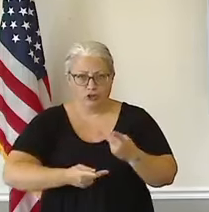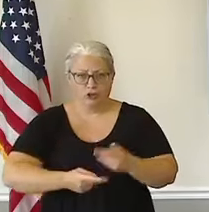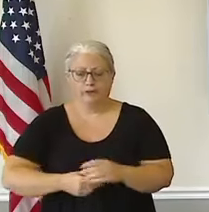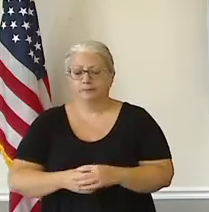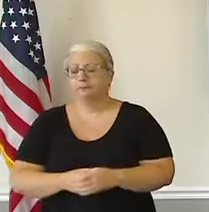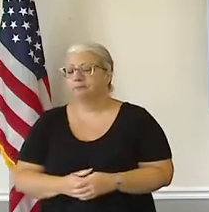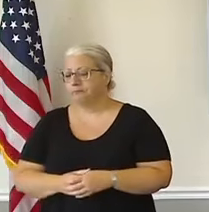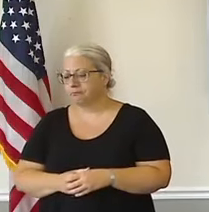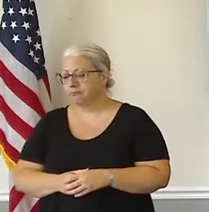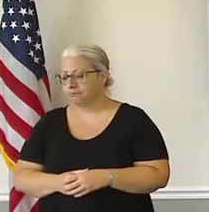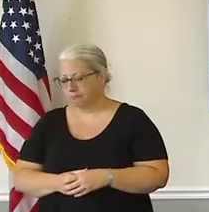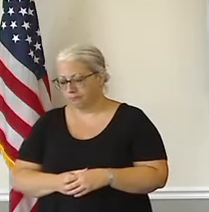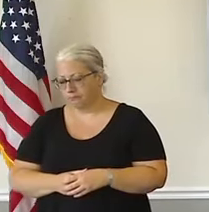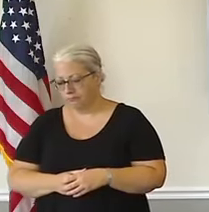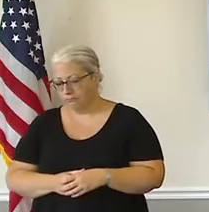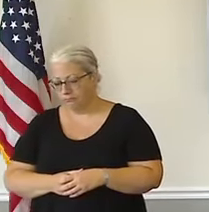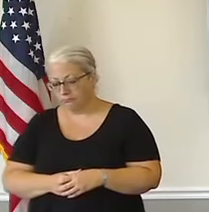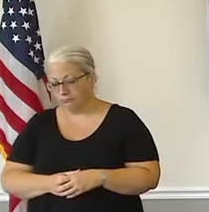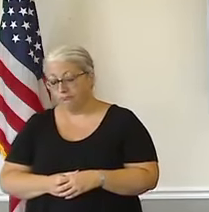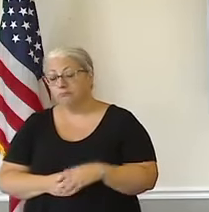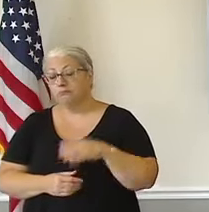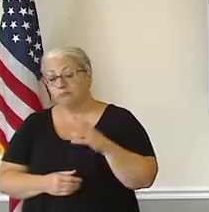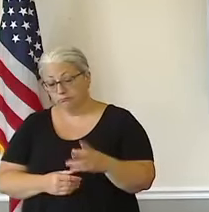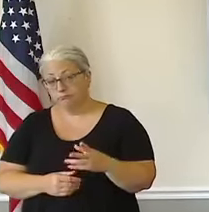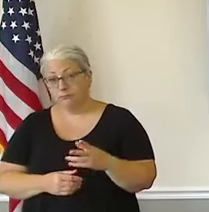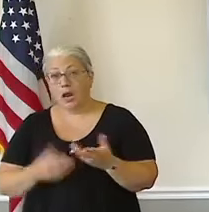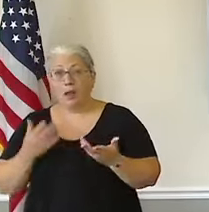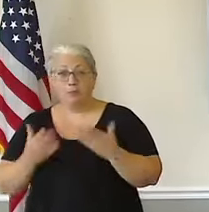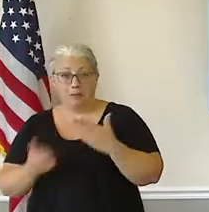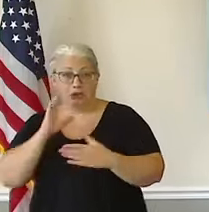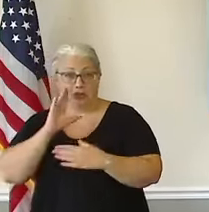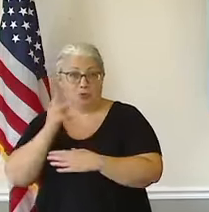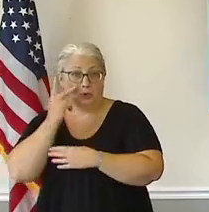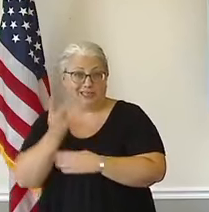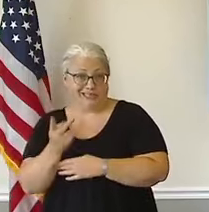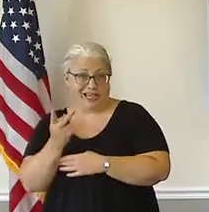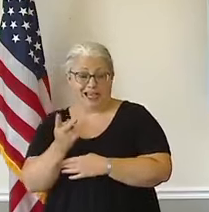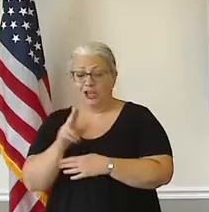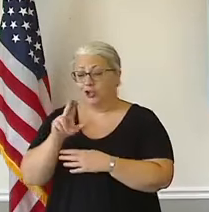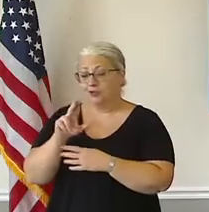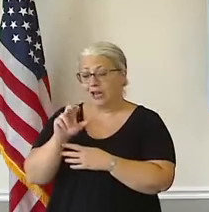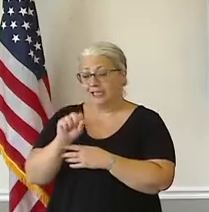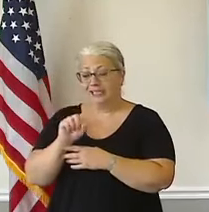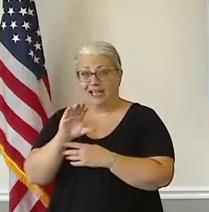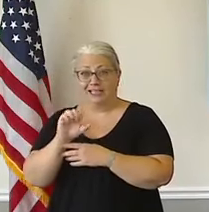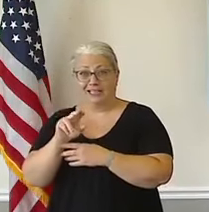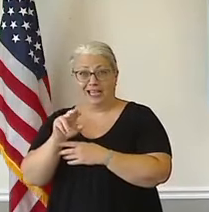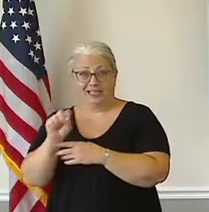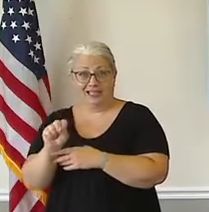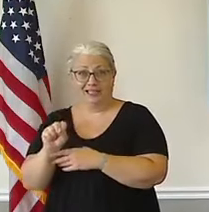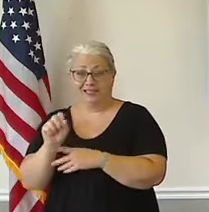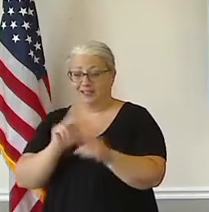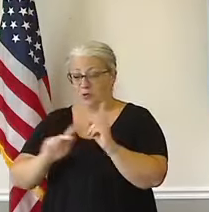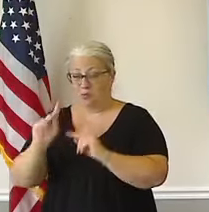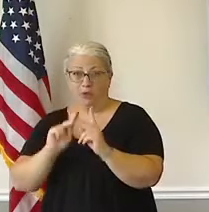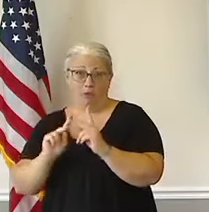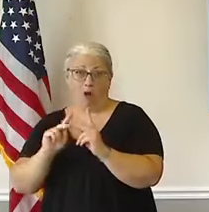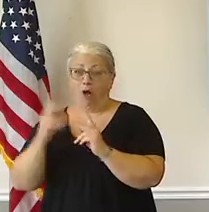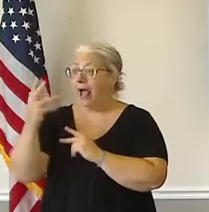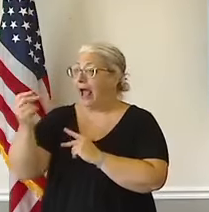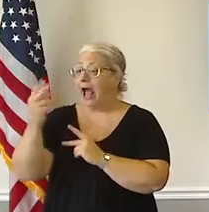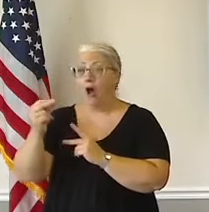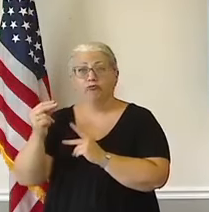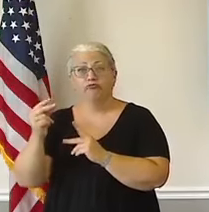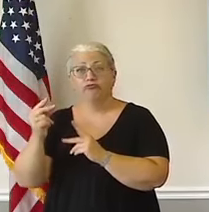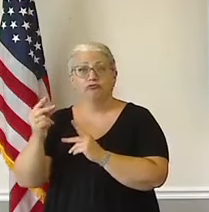folks from the United States Census out and about. I want to thank John Penny and our Complete Count Committee. We were very